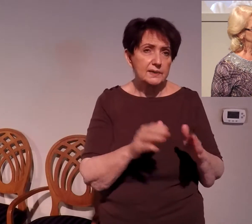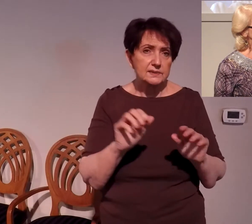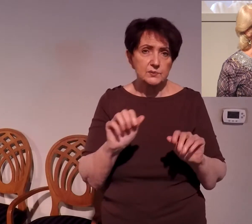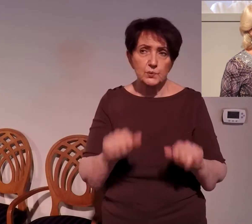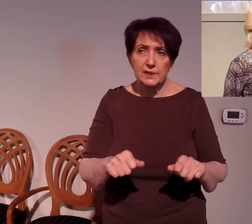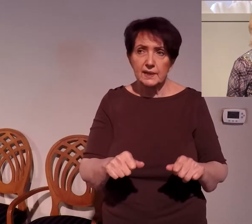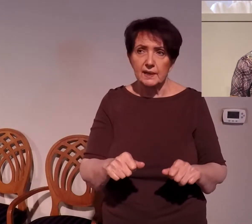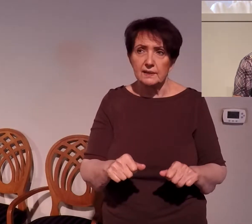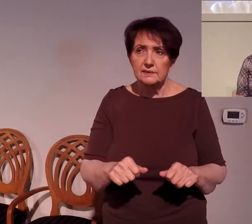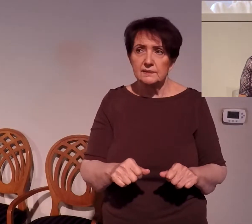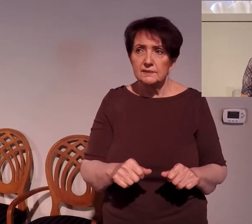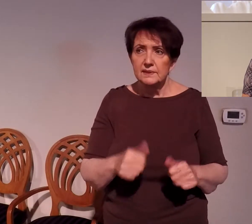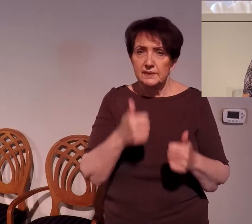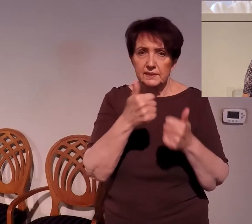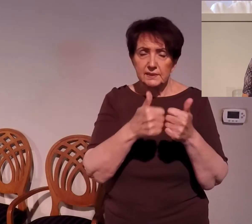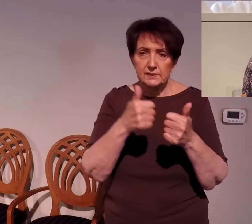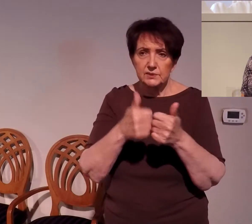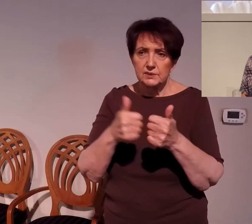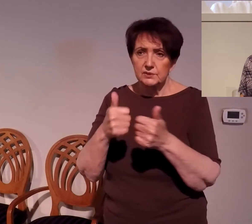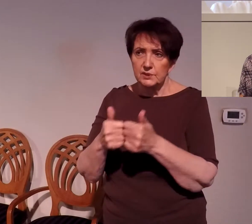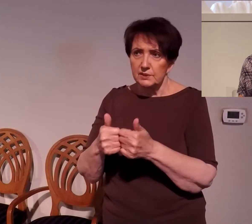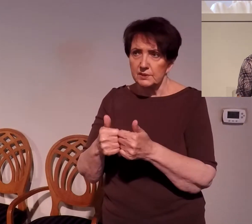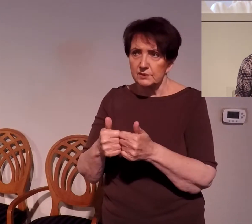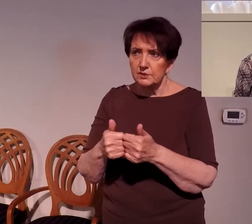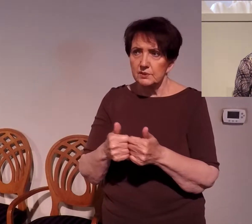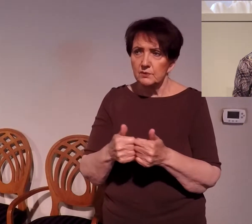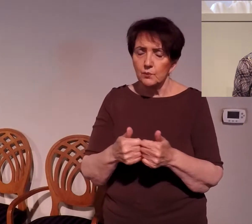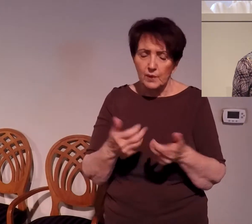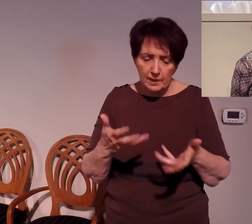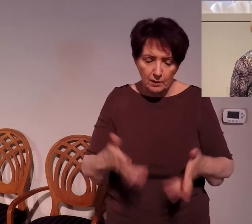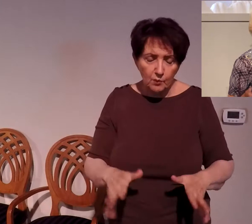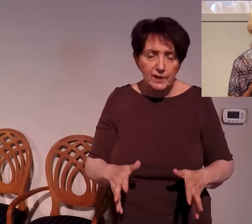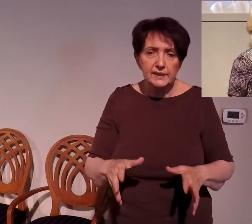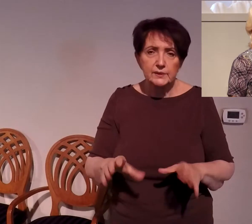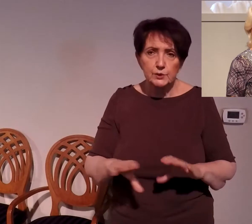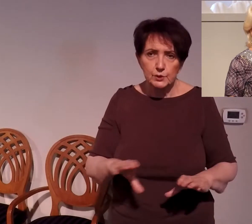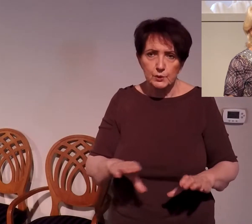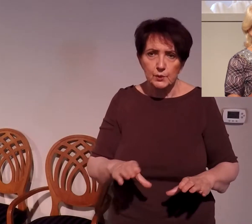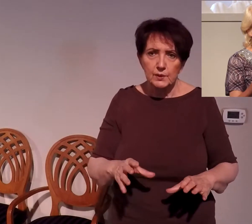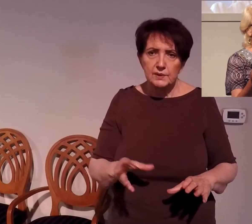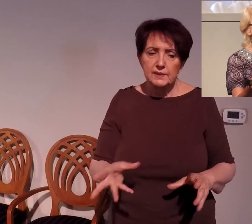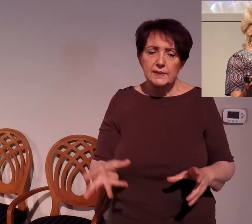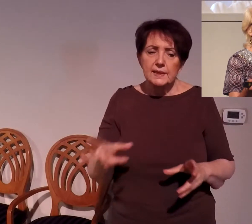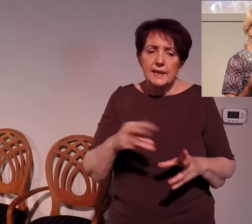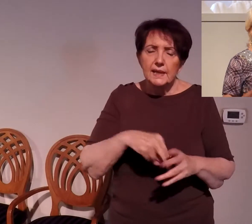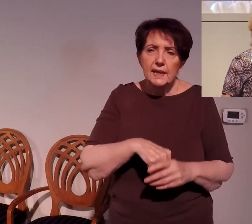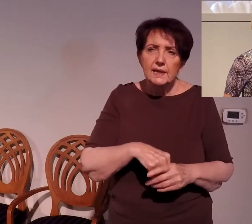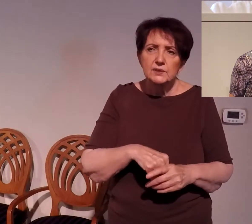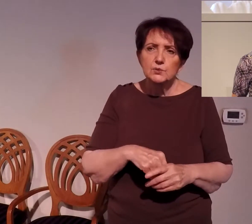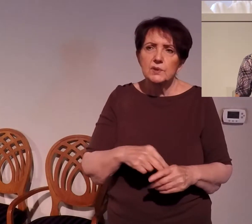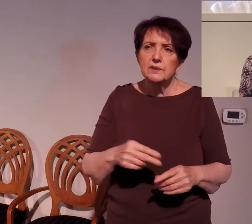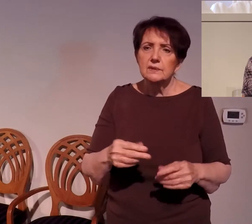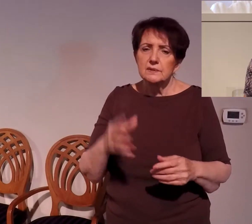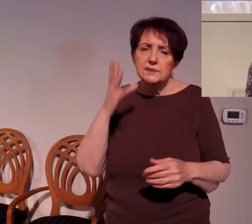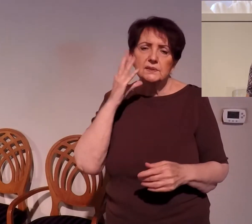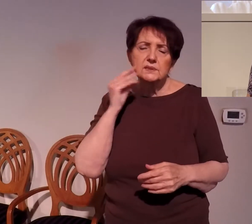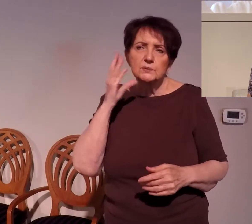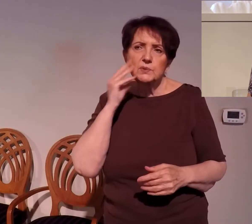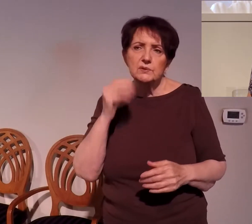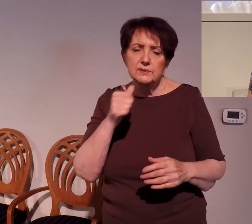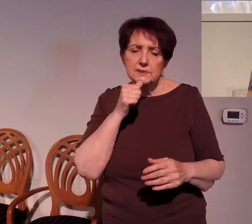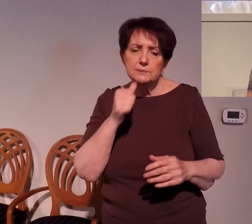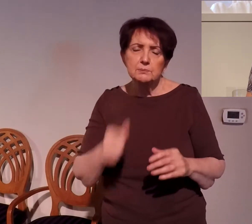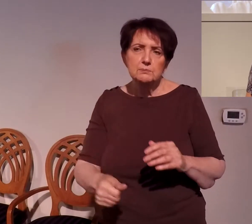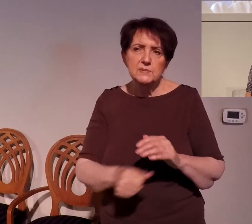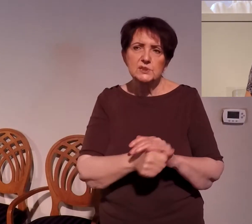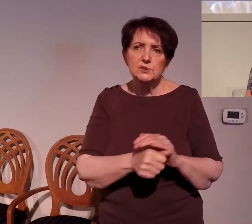as individuals, in which we already do engage with and experience the mysteries of the infinite,